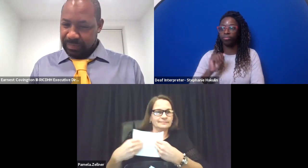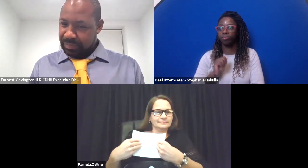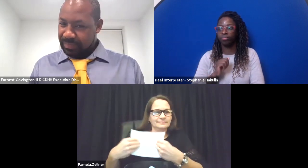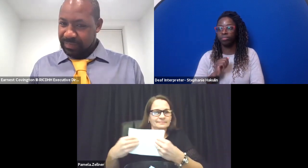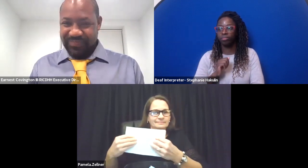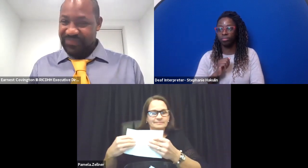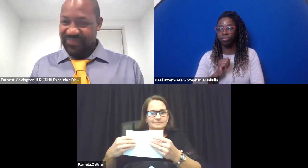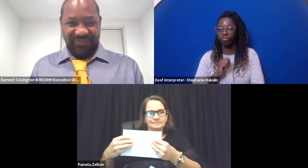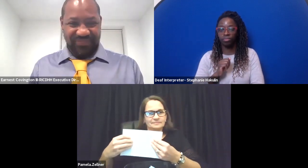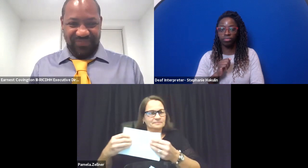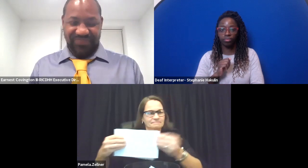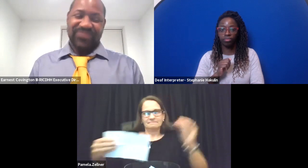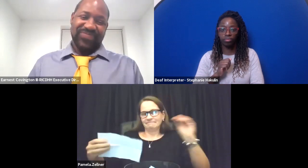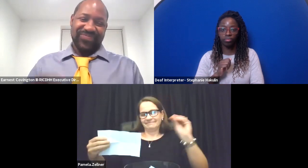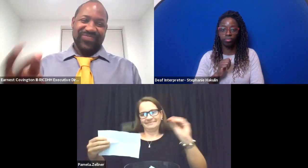O'Gare.